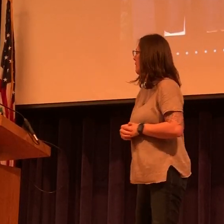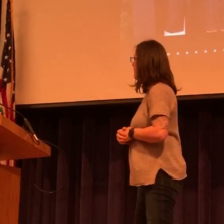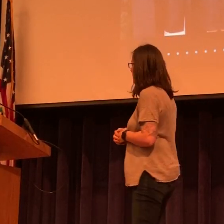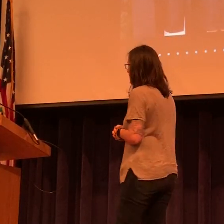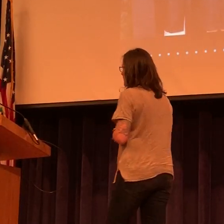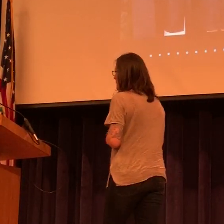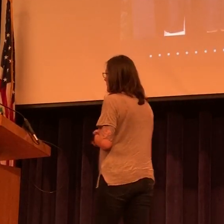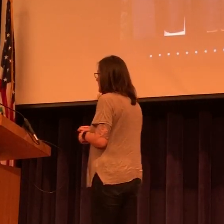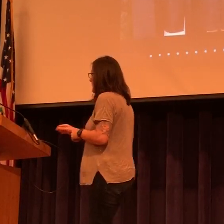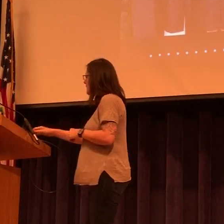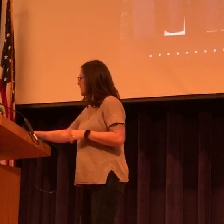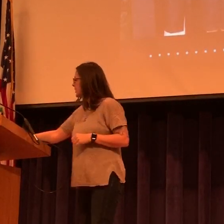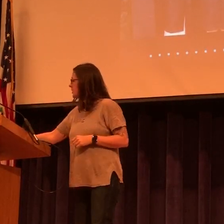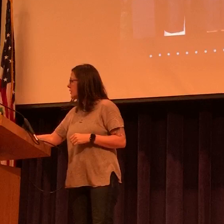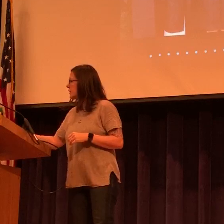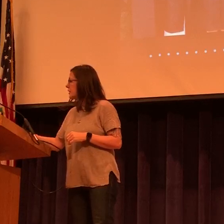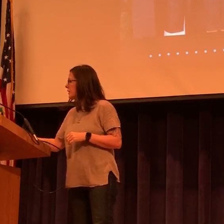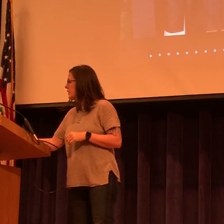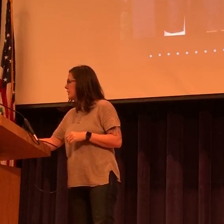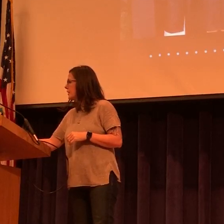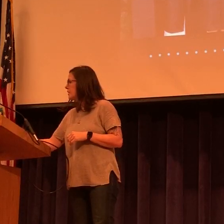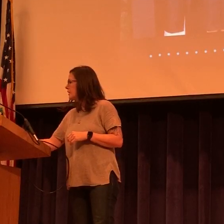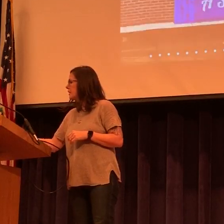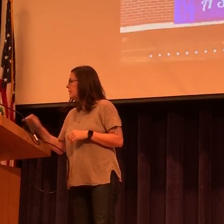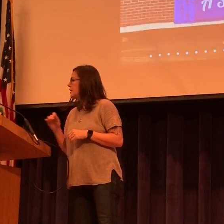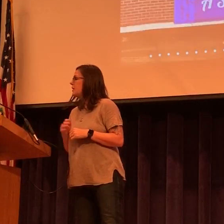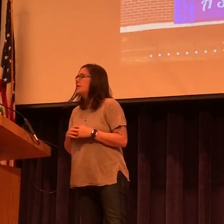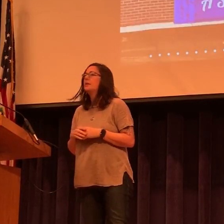linguistics in 2005, after which I began teaching in the Department of Linguistics.